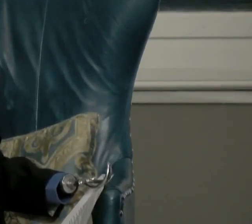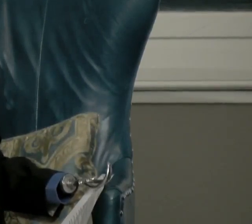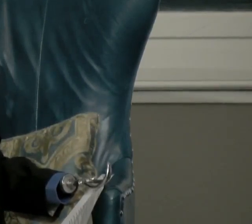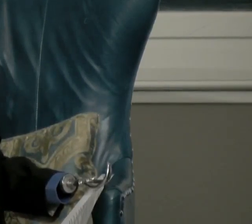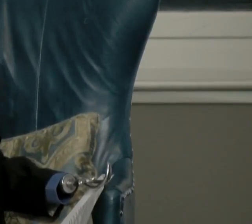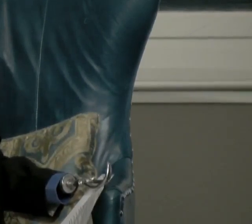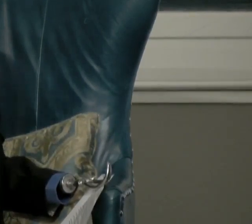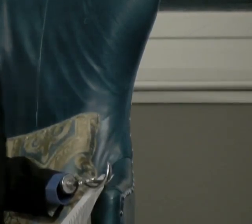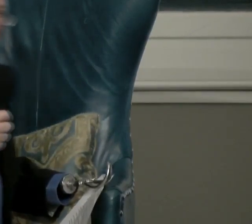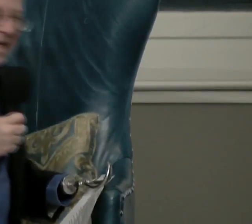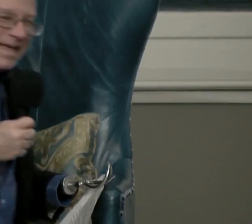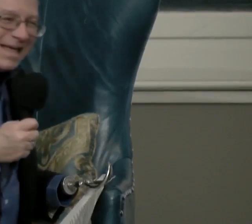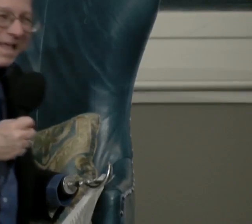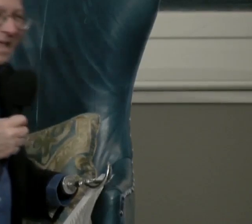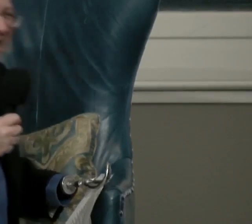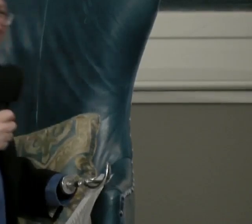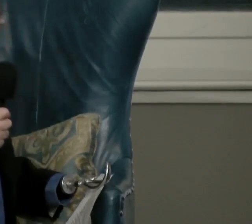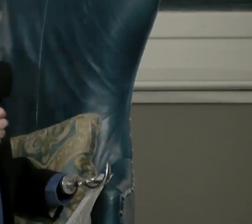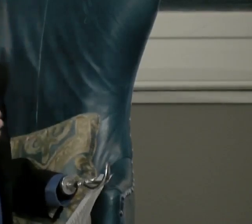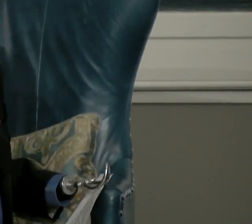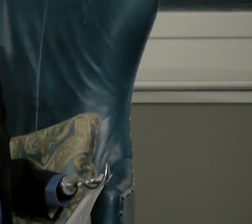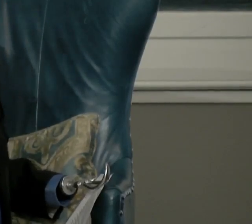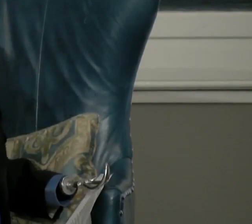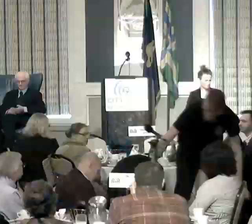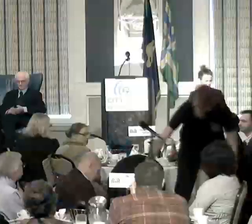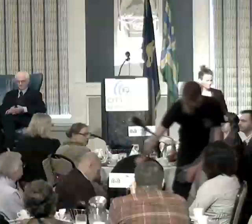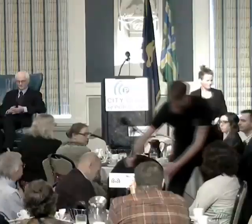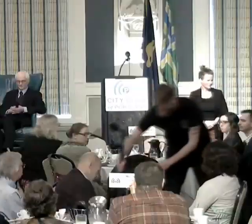audience questions? Yes, we do.